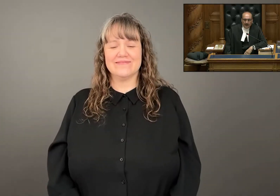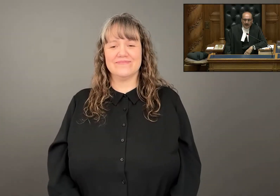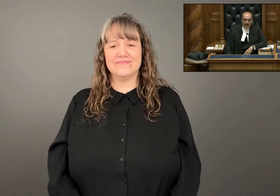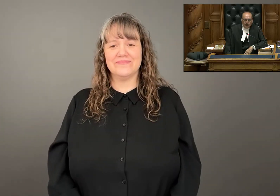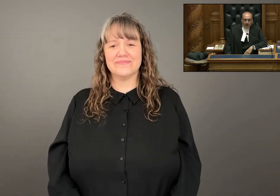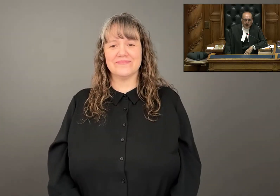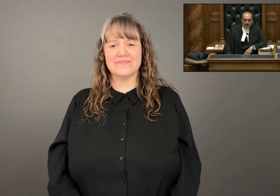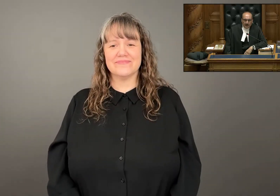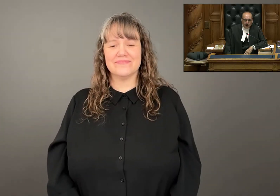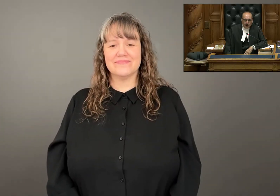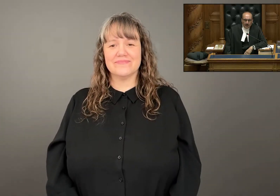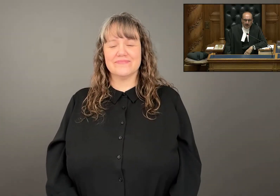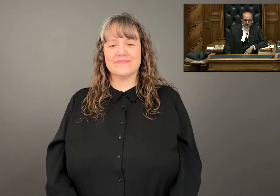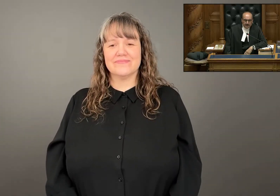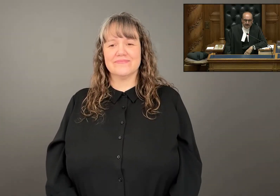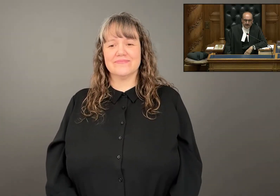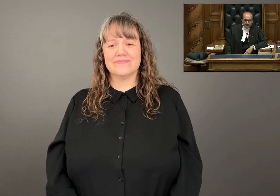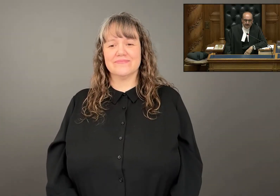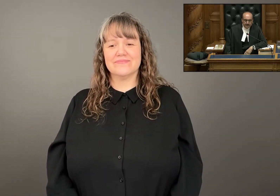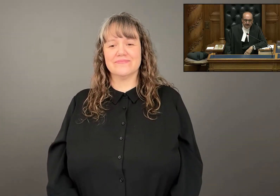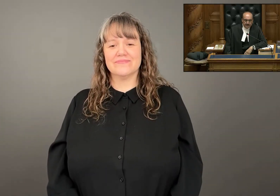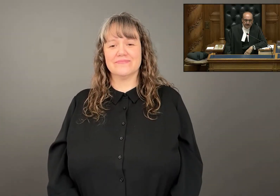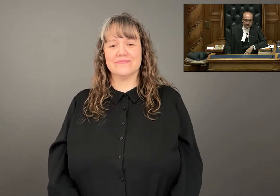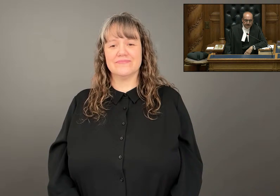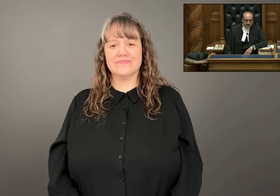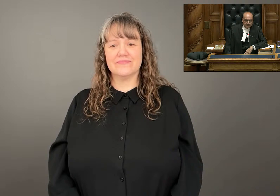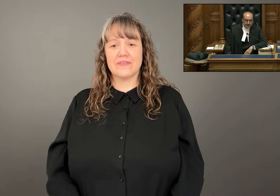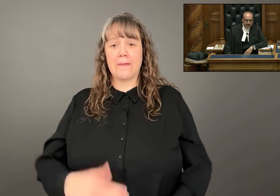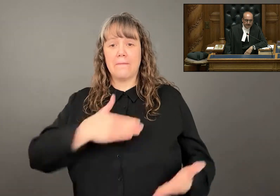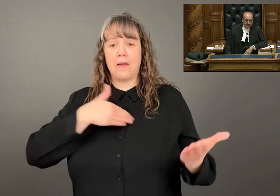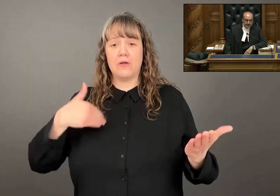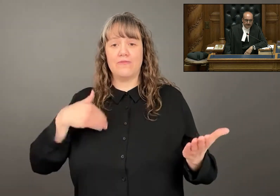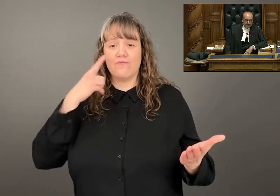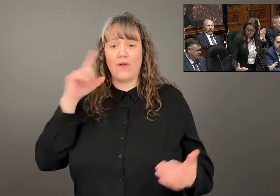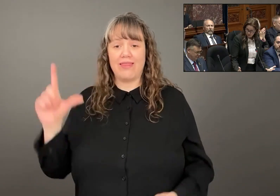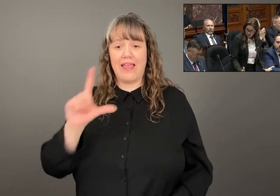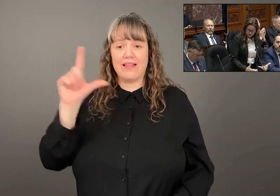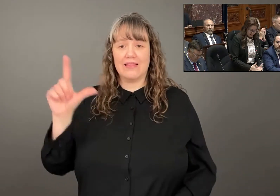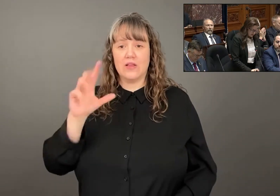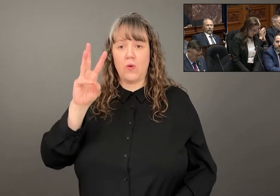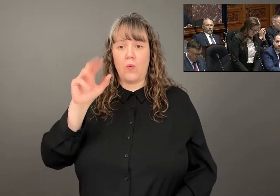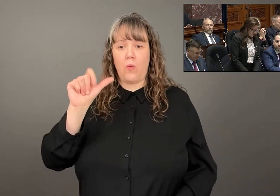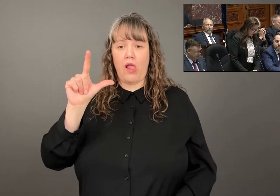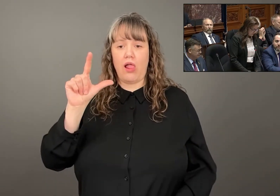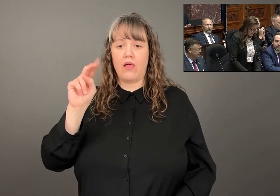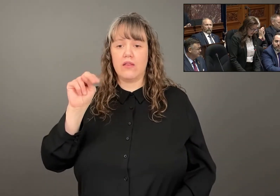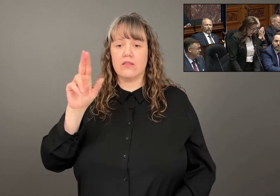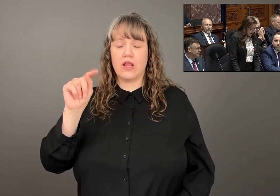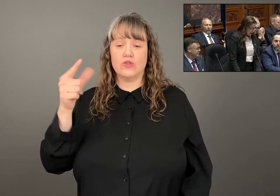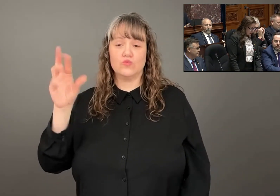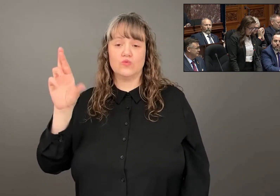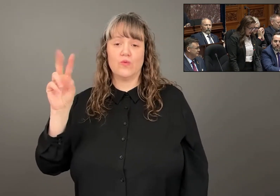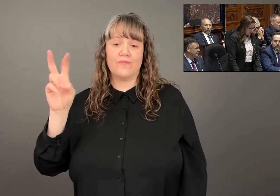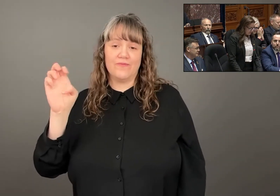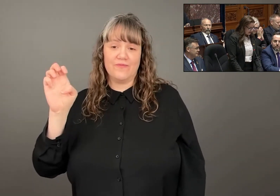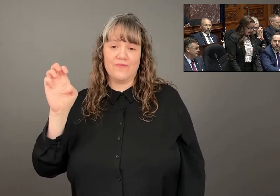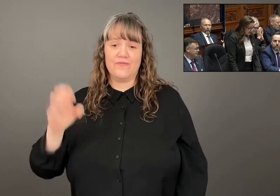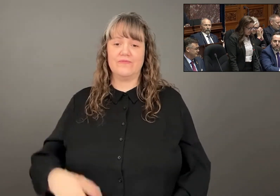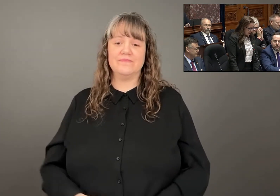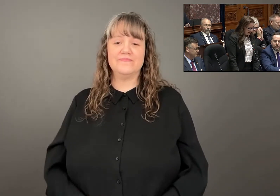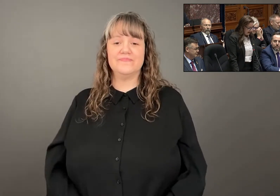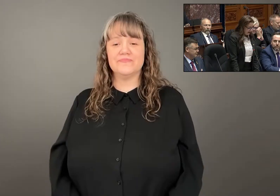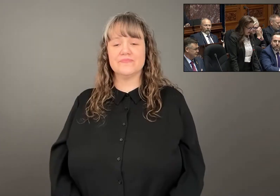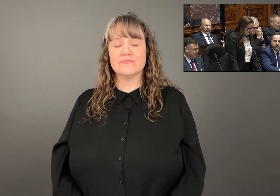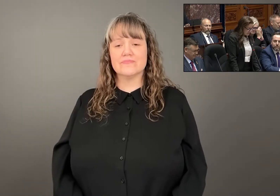Member for Langley Walnut Grove. Thank you, Mr. Speaker. I was going to speak to this even before the memorial, but this